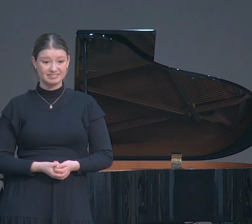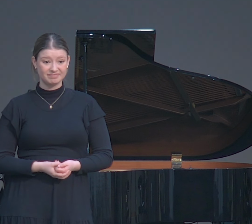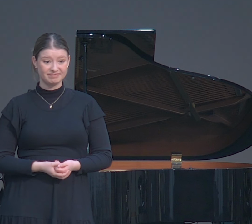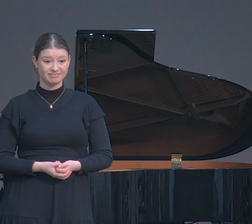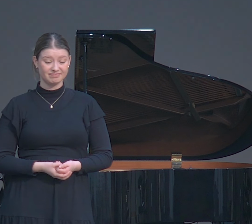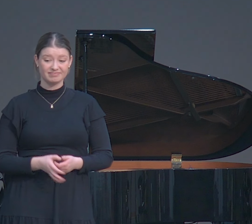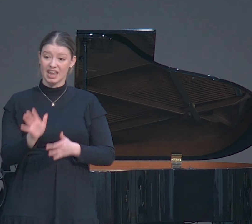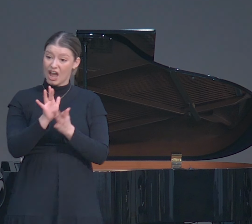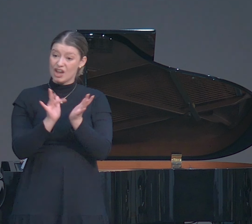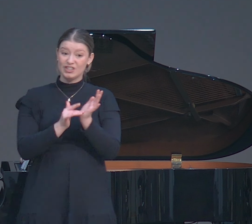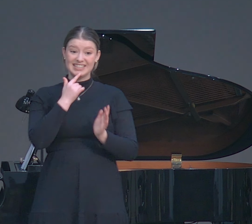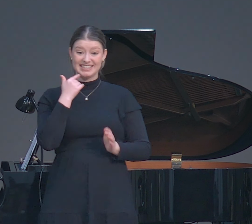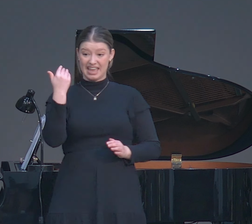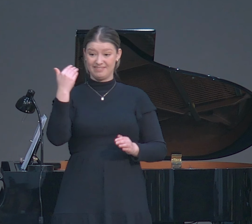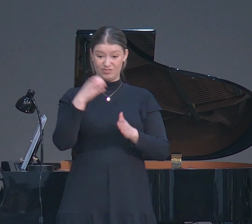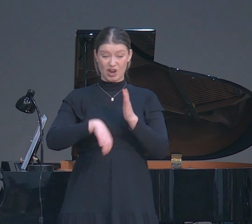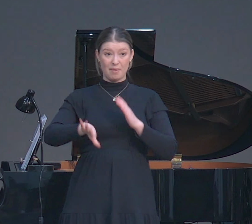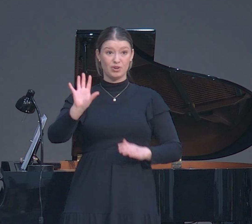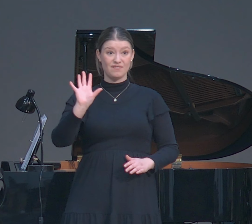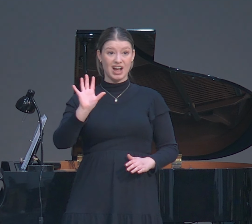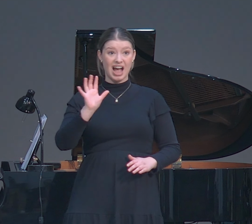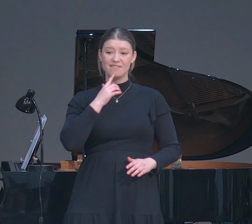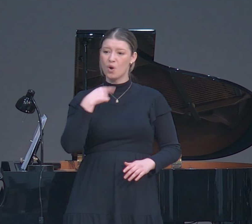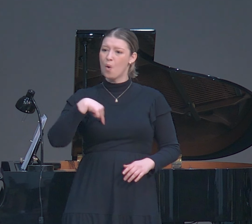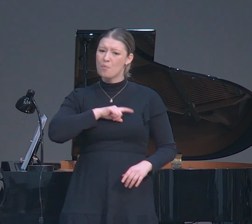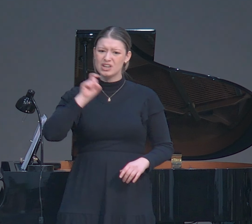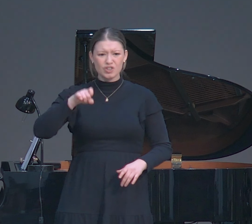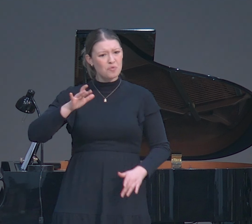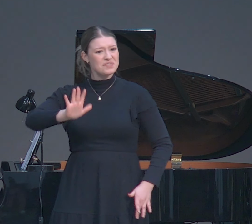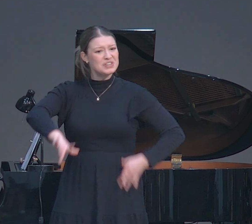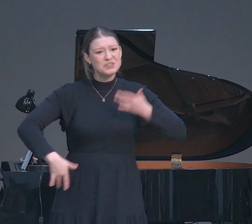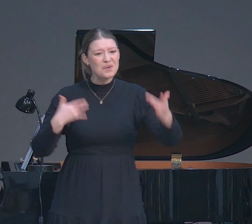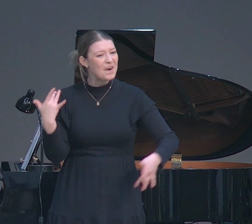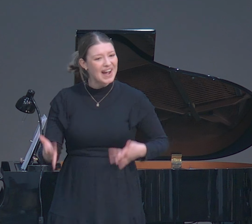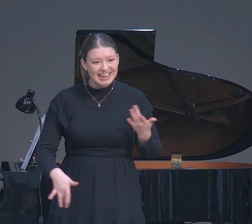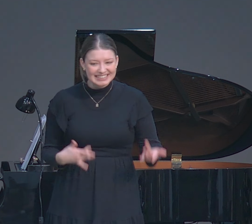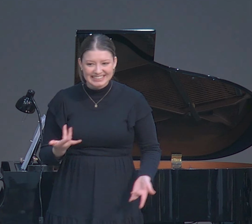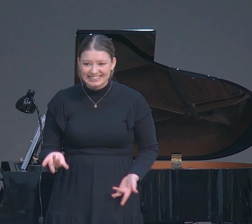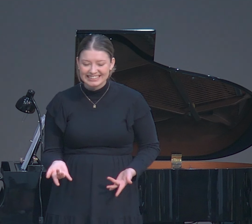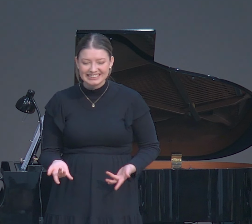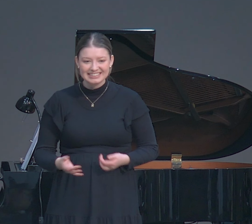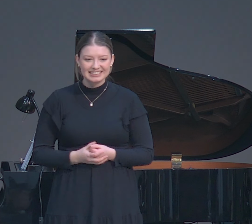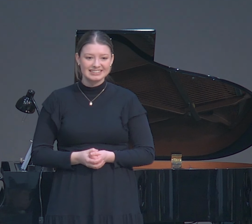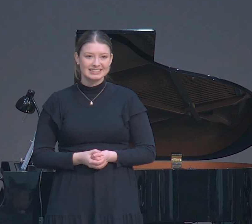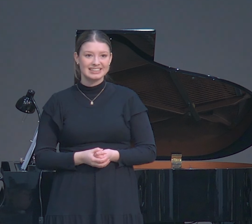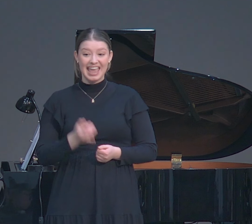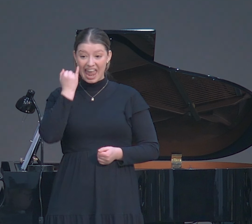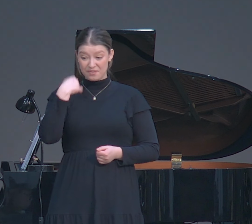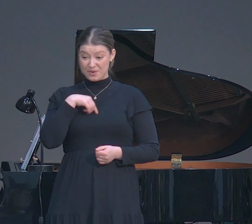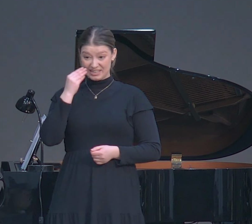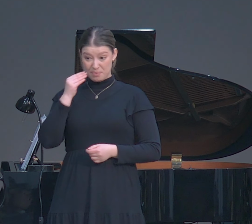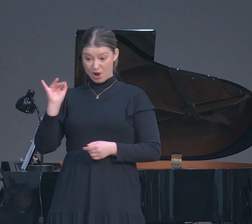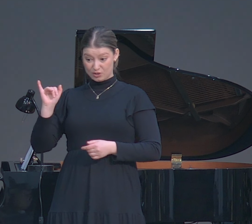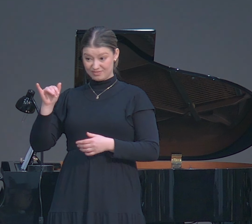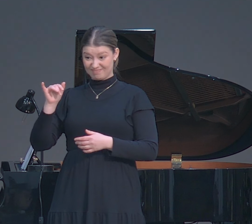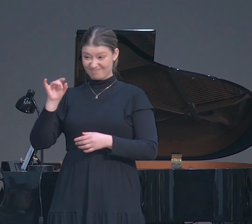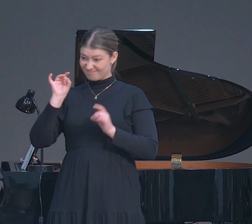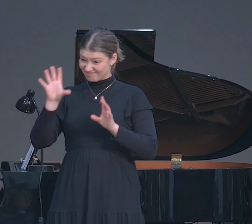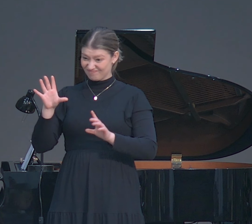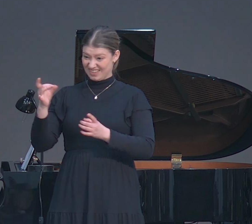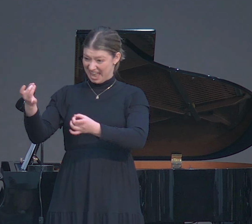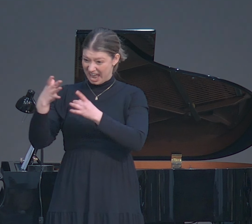Jesus said back in chapter 5 that we should rejoice. We should rejoice if we experience persecution for